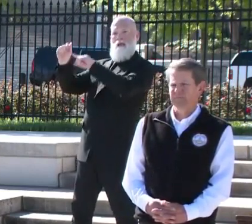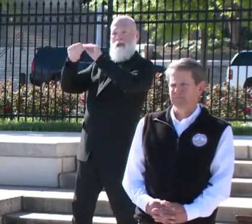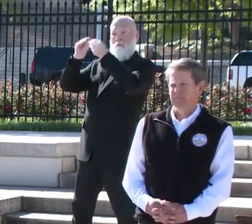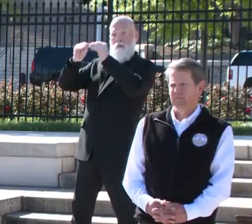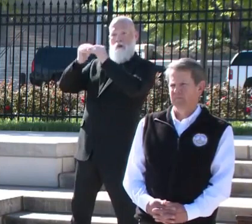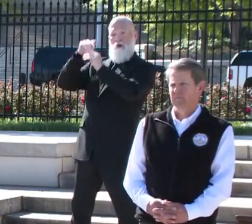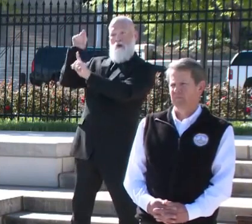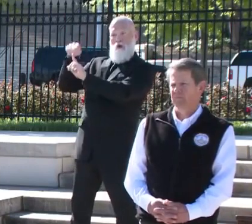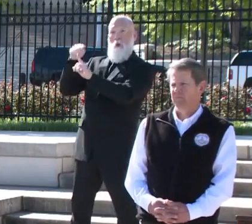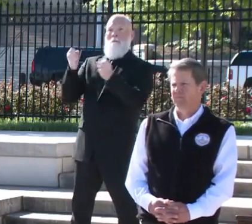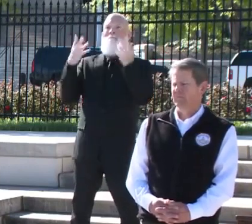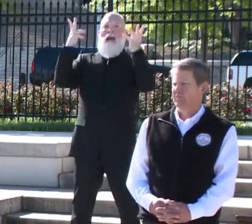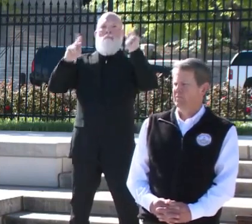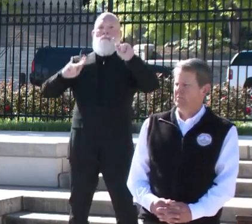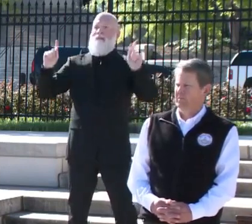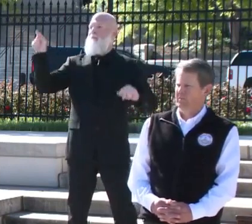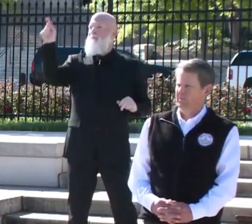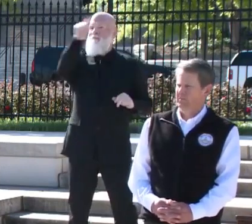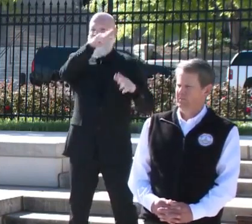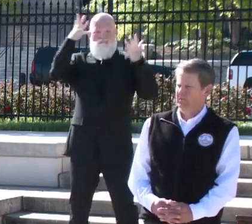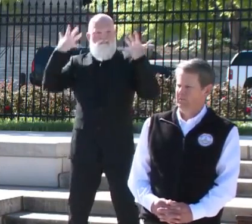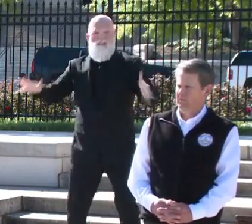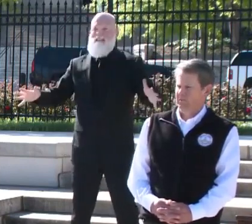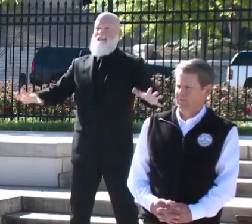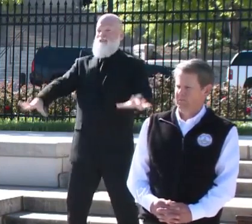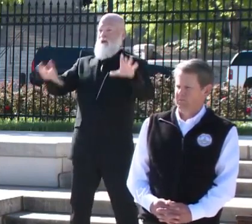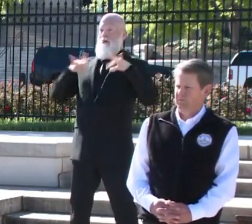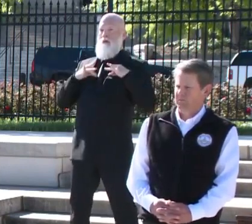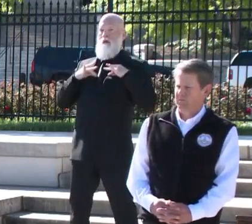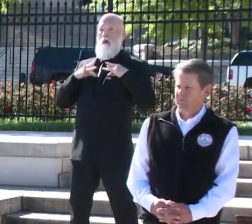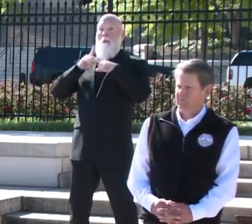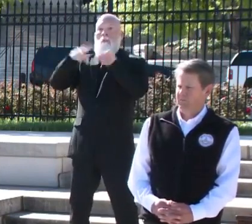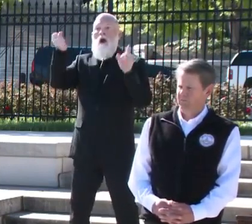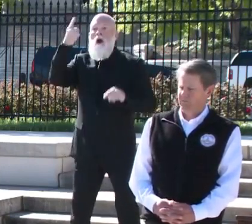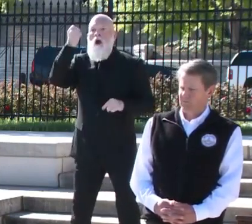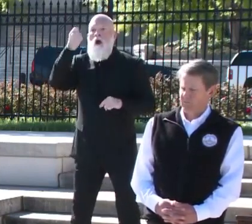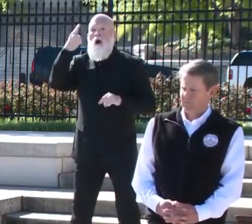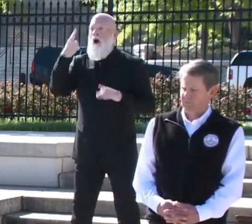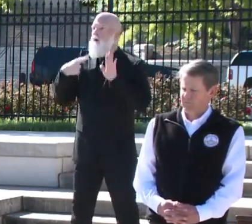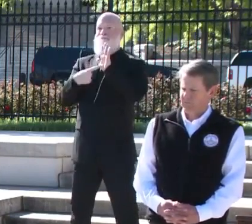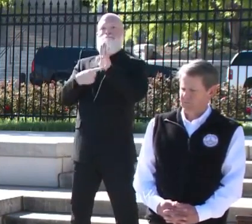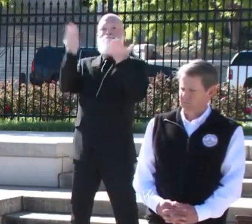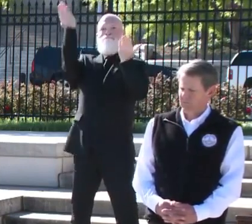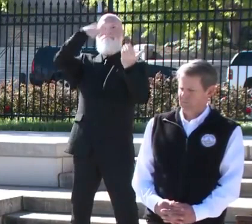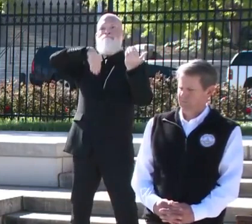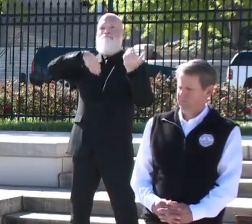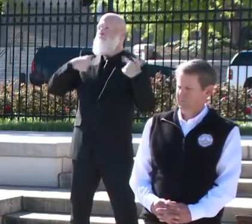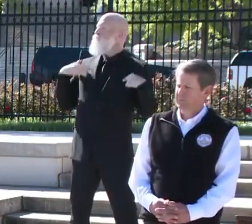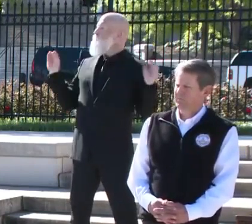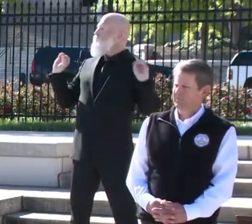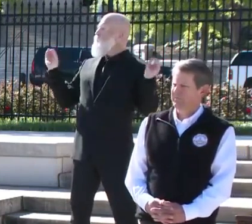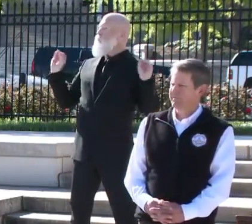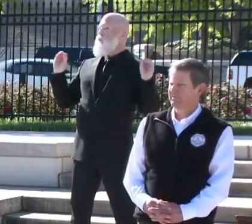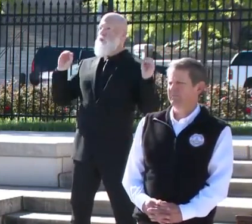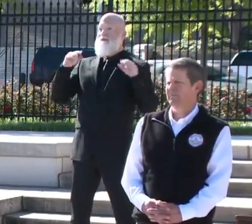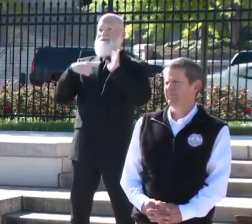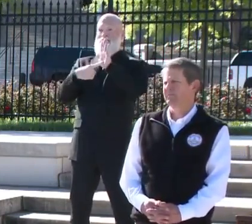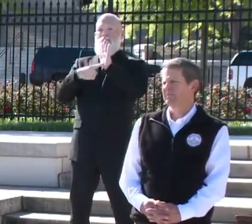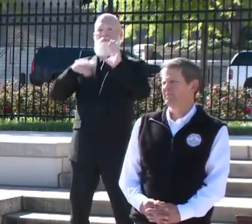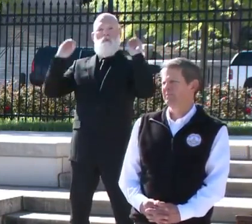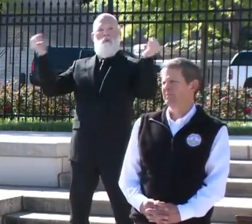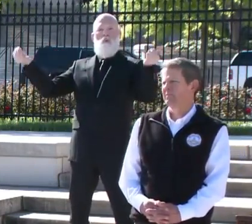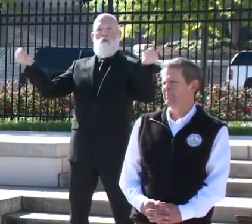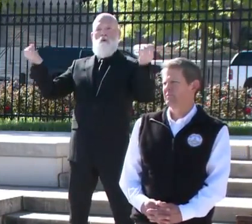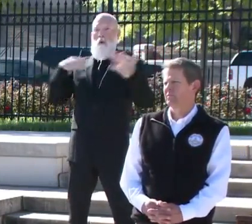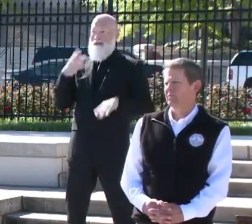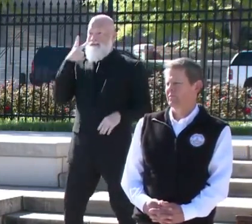are infected, who are asymptomatic, who never would have been recognized under our old models, but also seeing the community